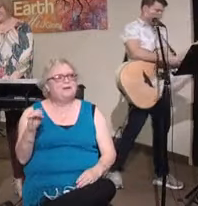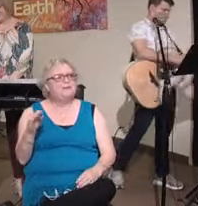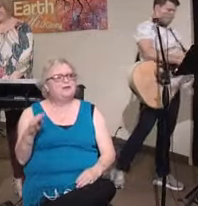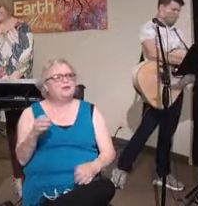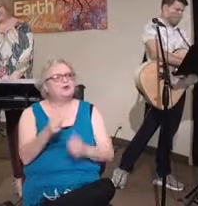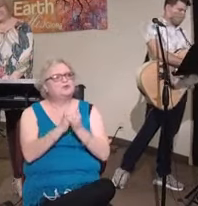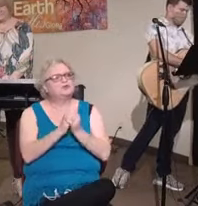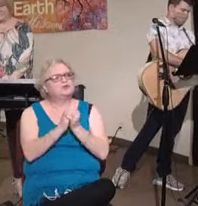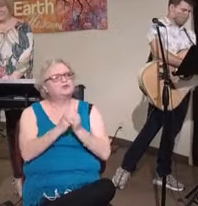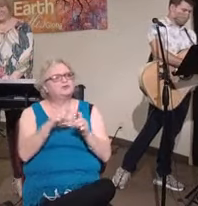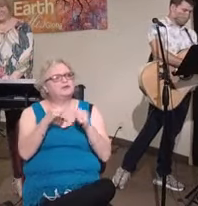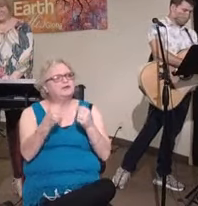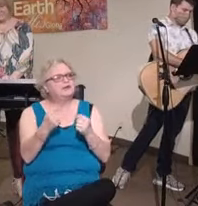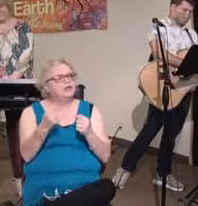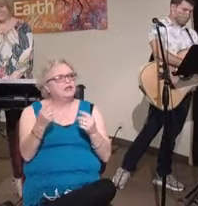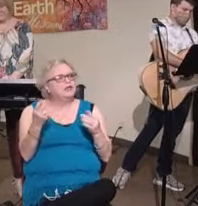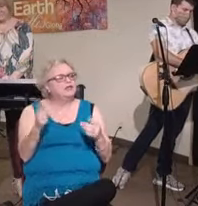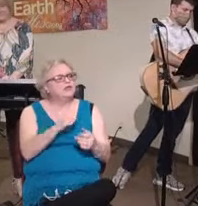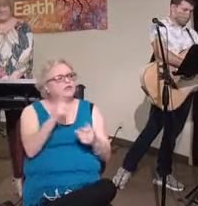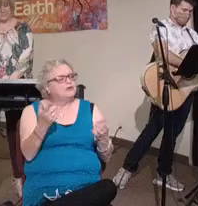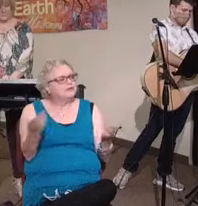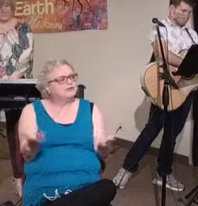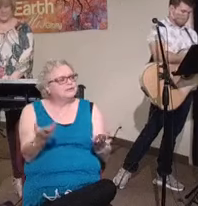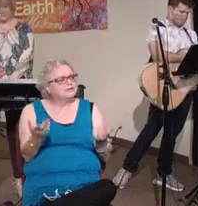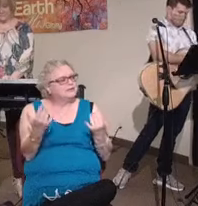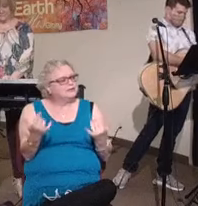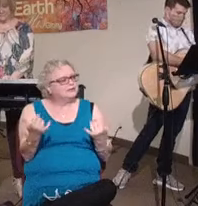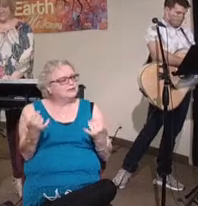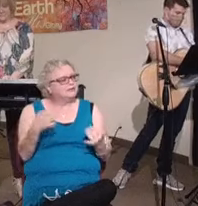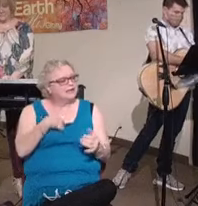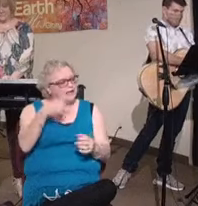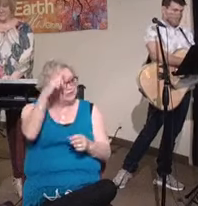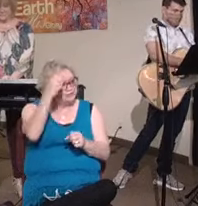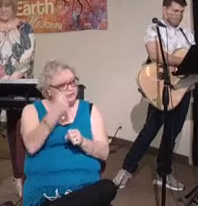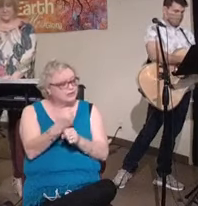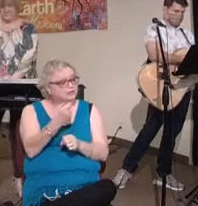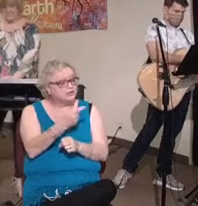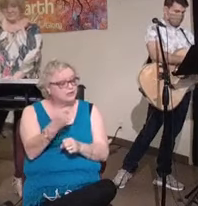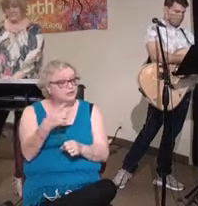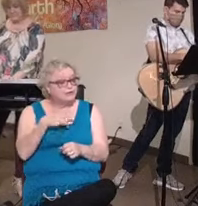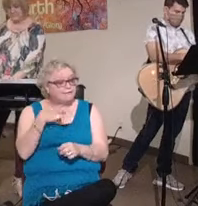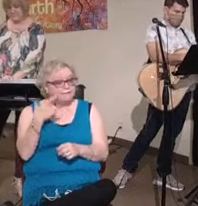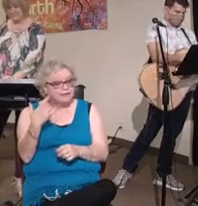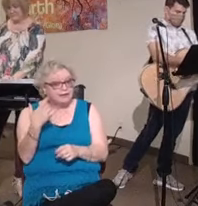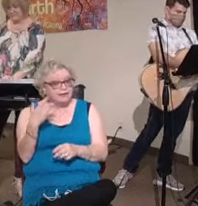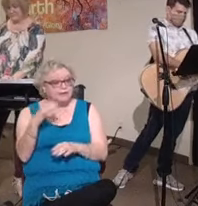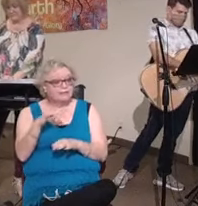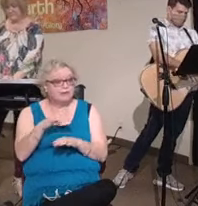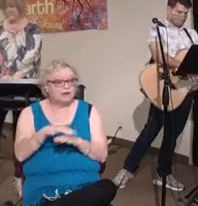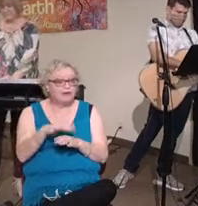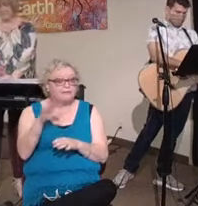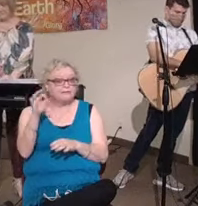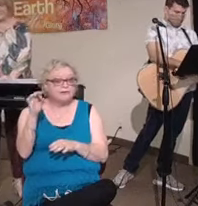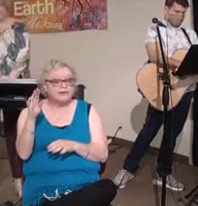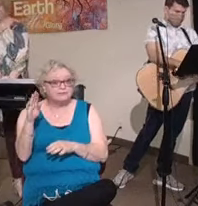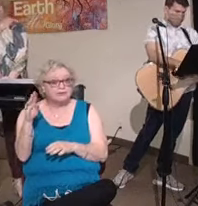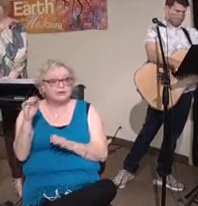The Lord is in this place today. I trust that you have felt Him on Facebook and